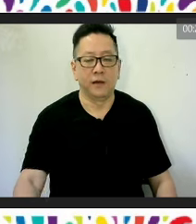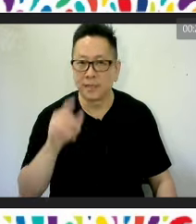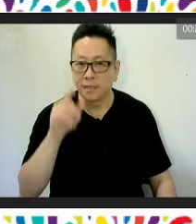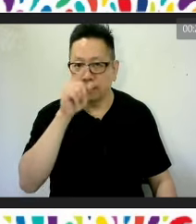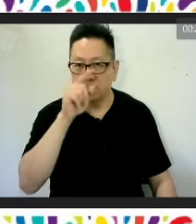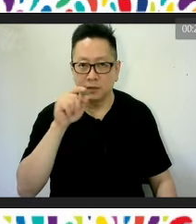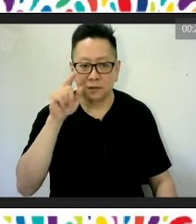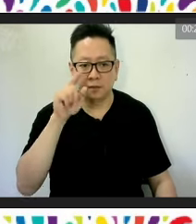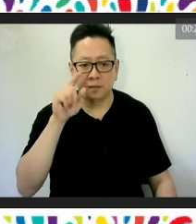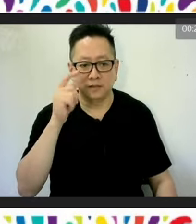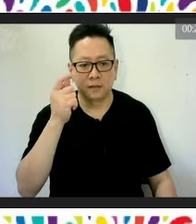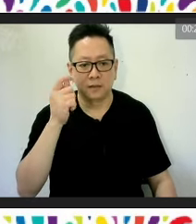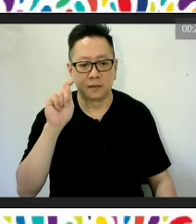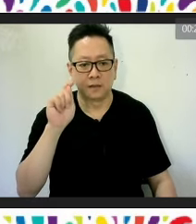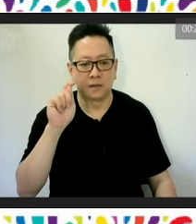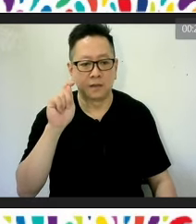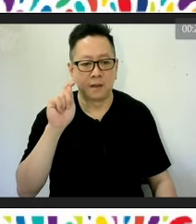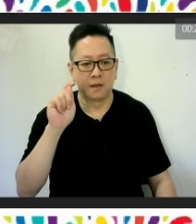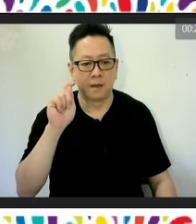Okay. And then circle the